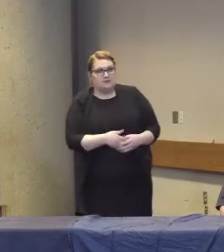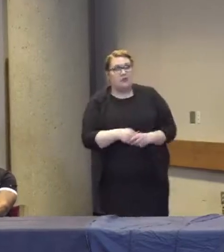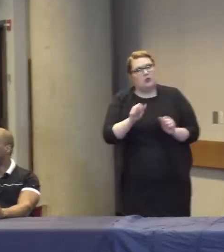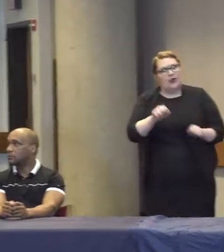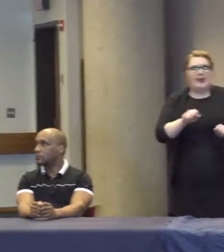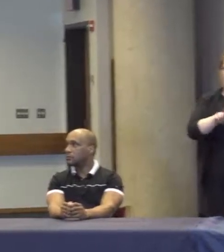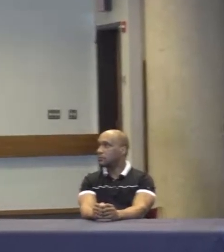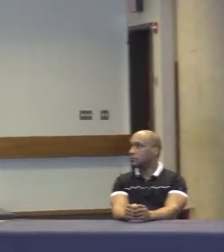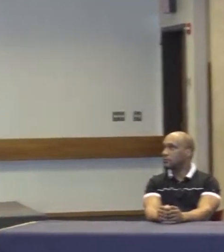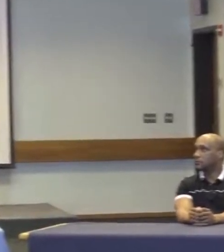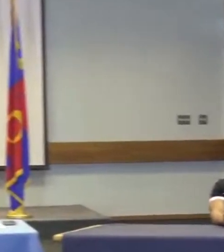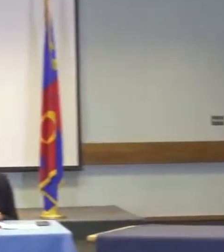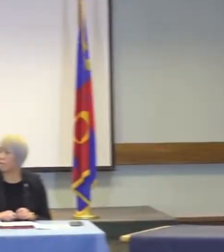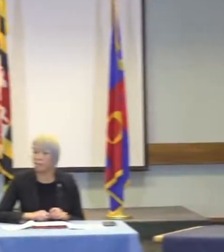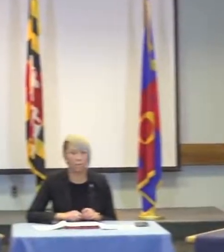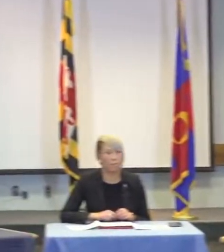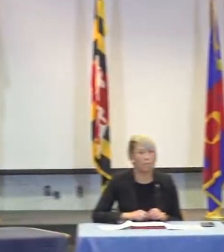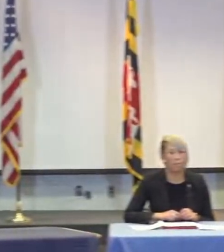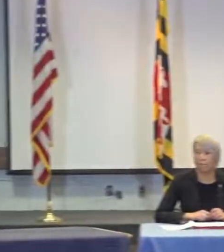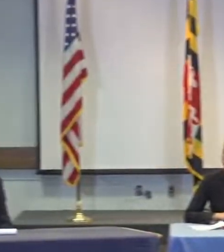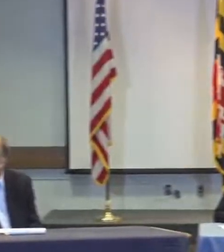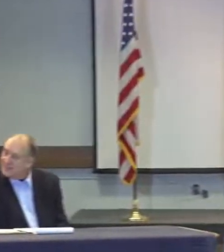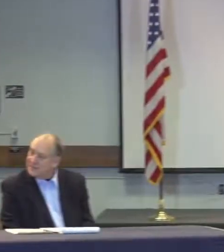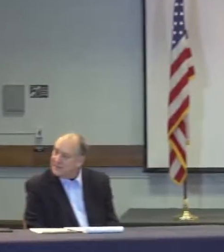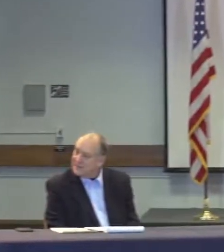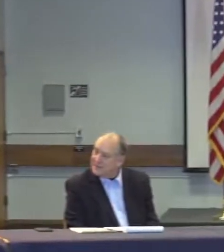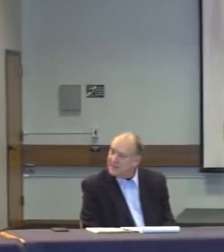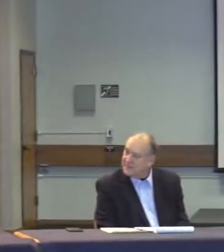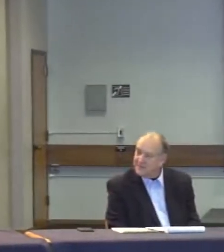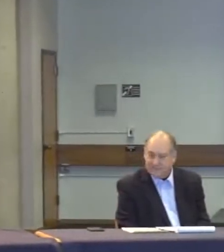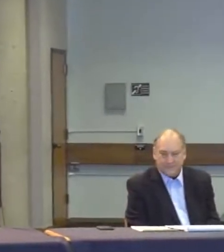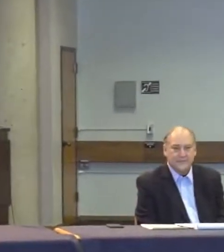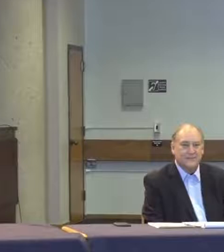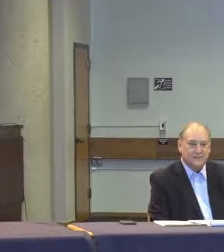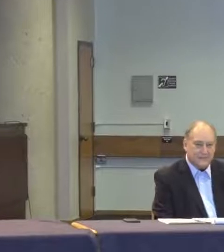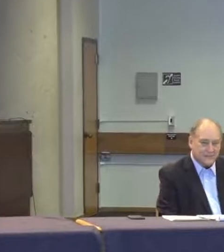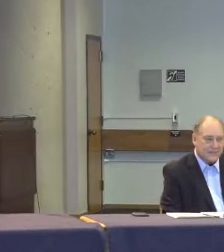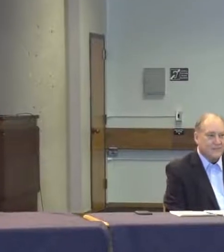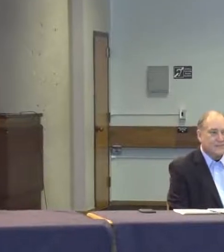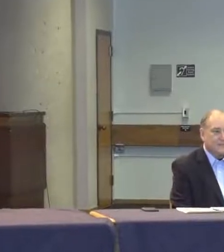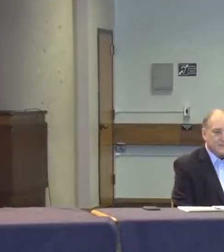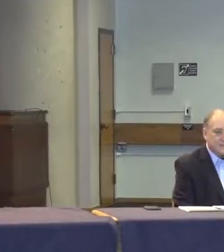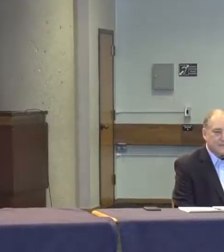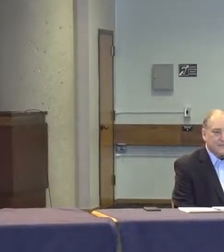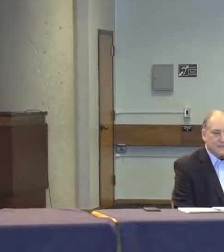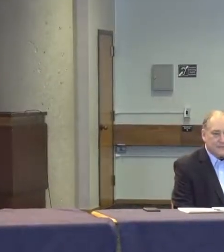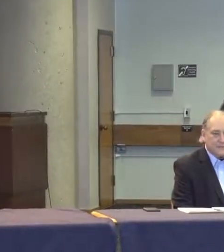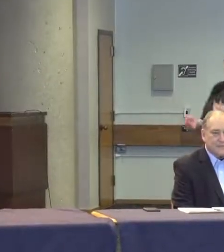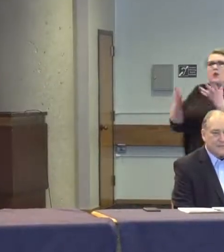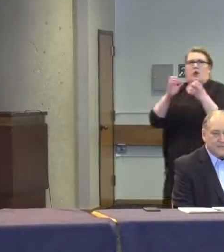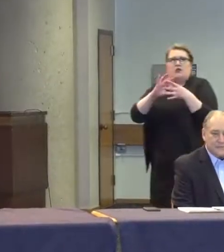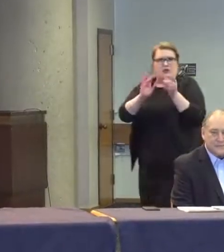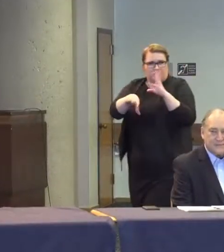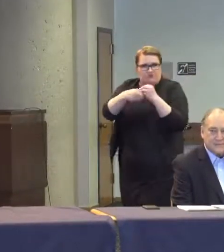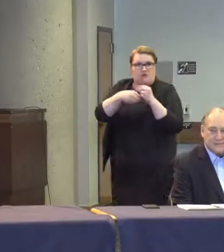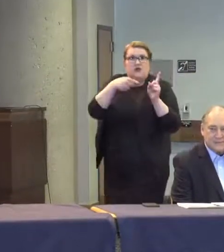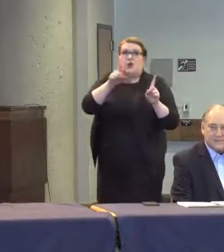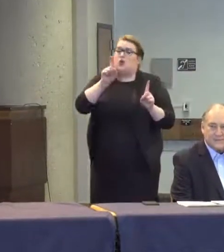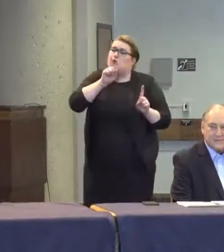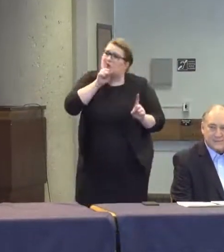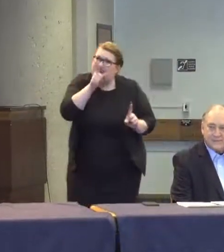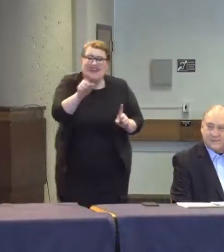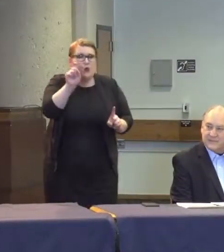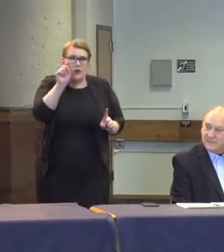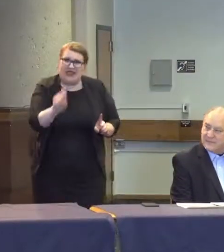should just say that we really need our students to not congregate on school grounds, in parks, on